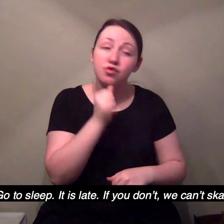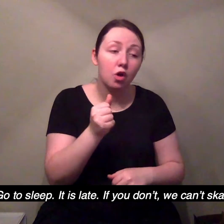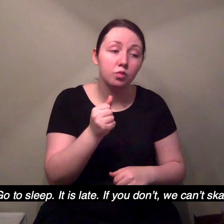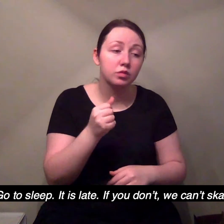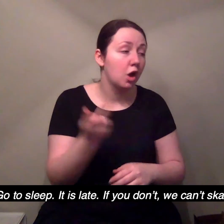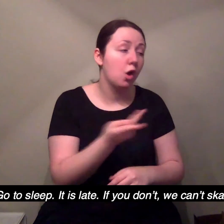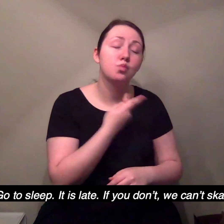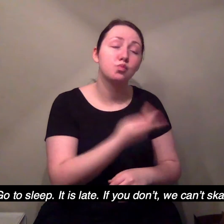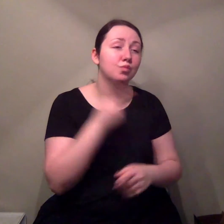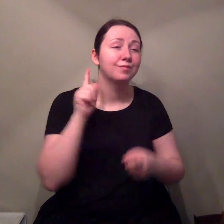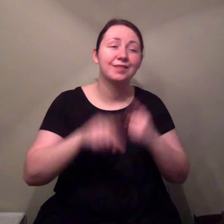skate.